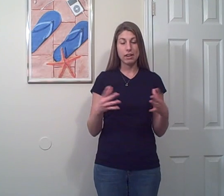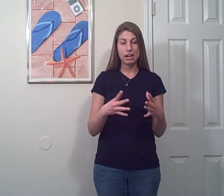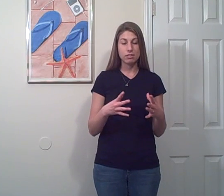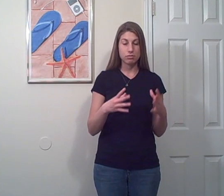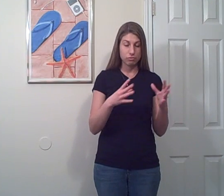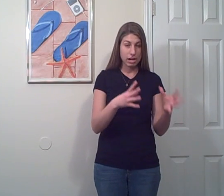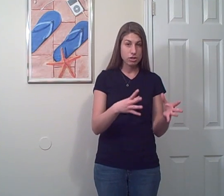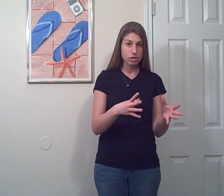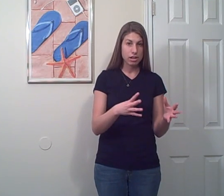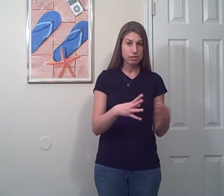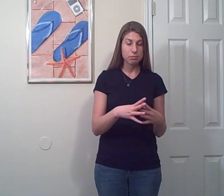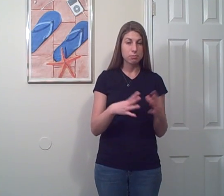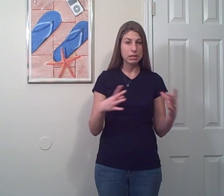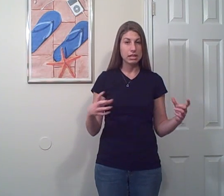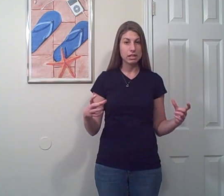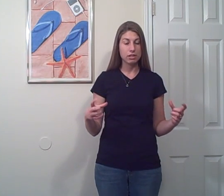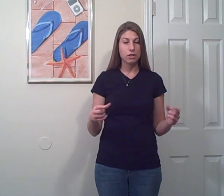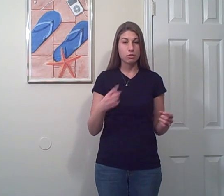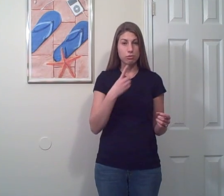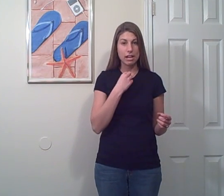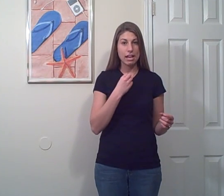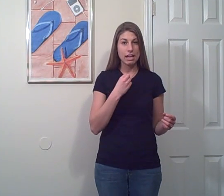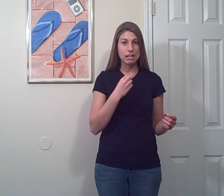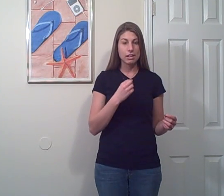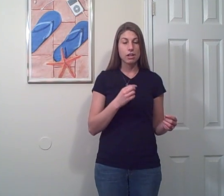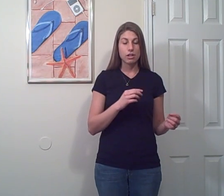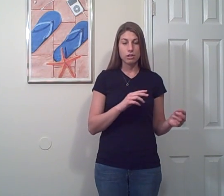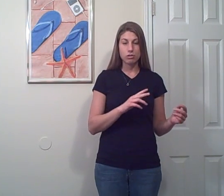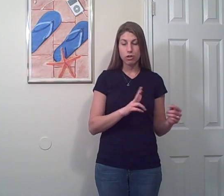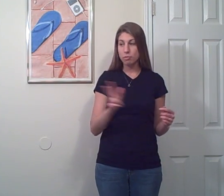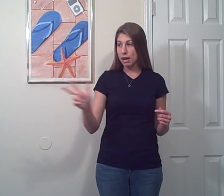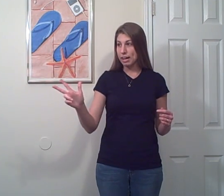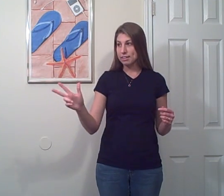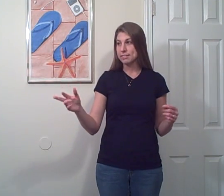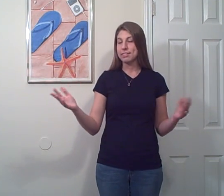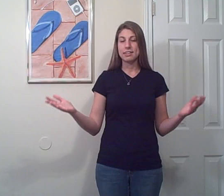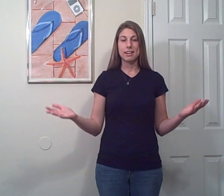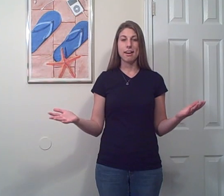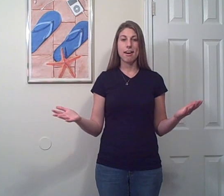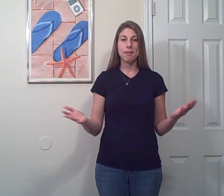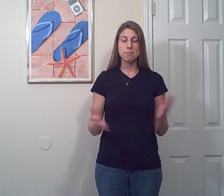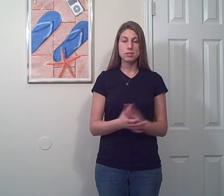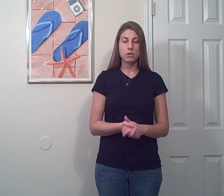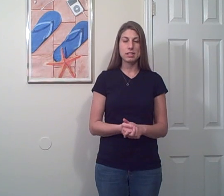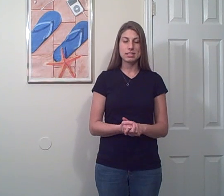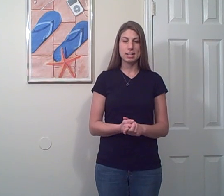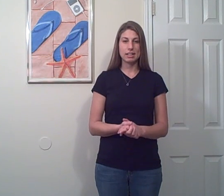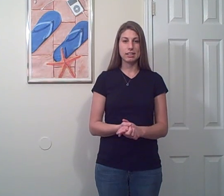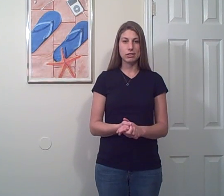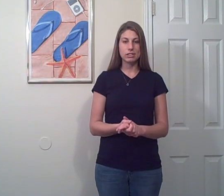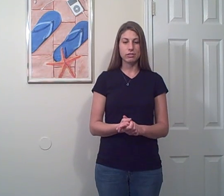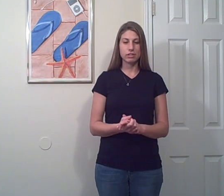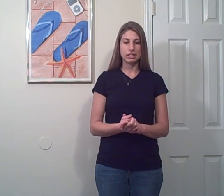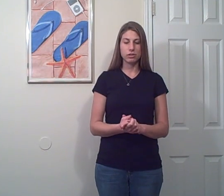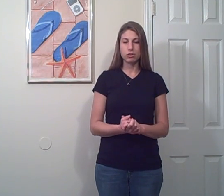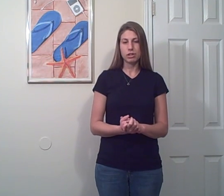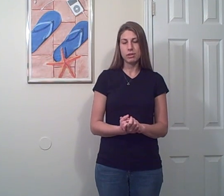fire truck, big, red, drove by. So it's done a little differently, you'll notice,